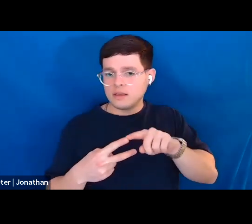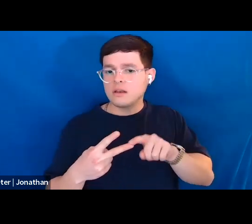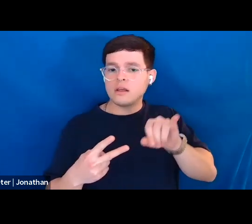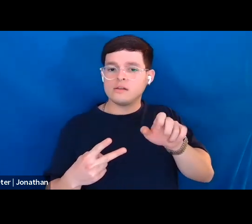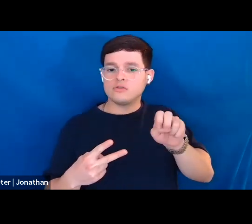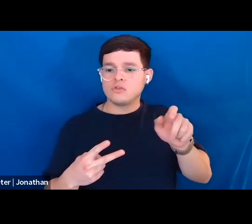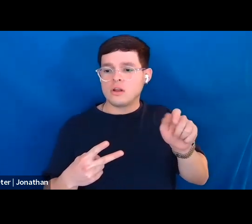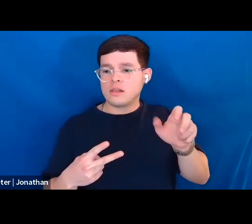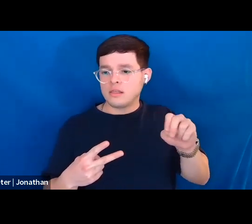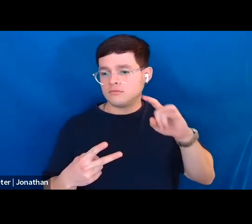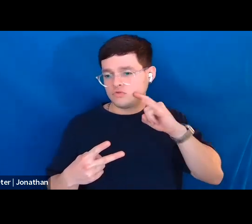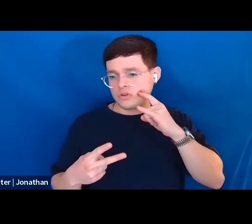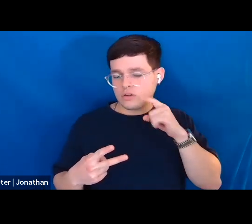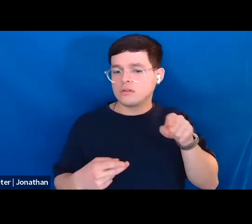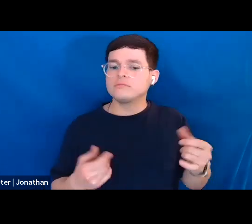COCO, joining us today.